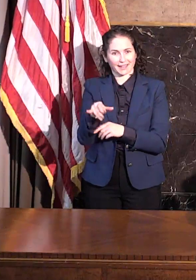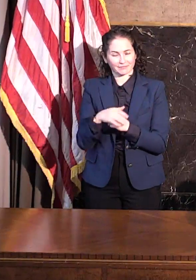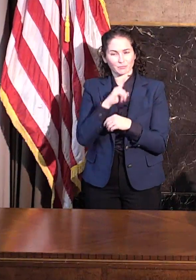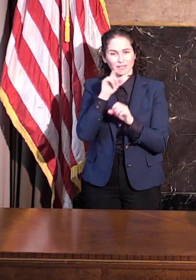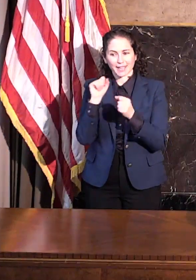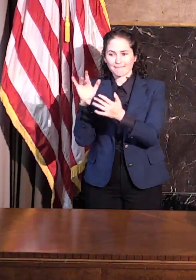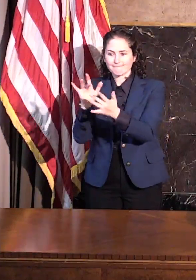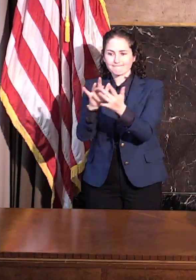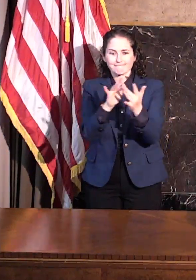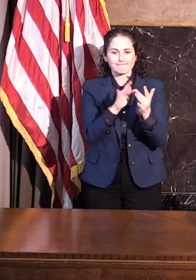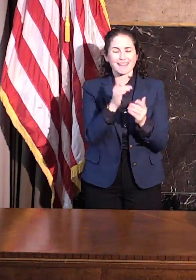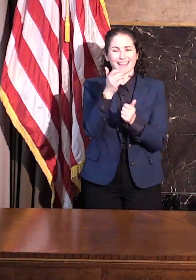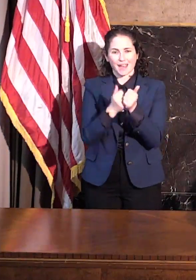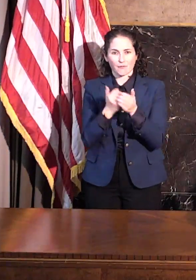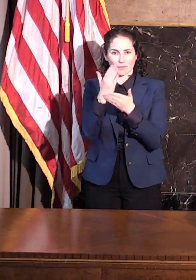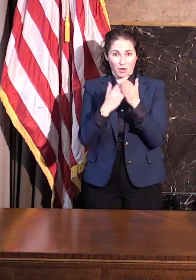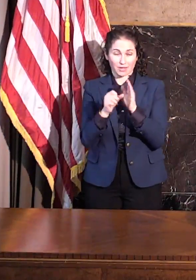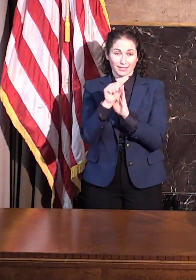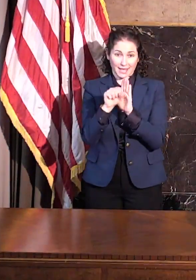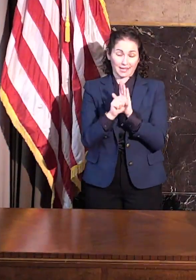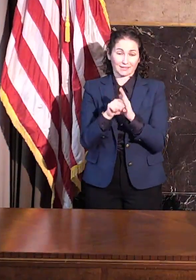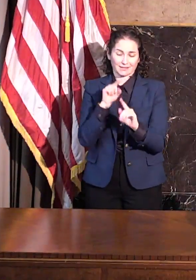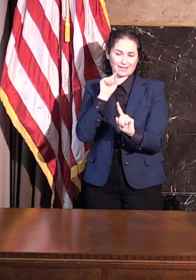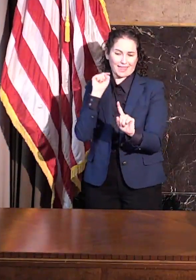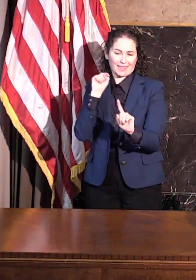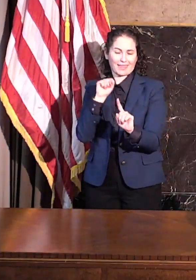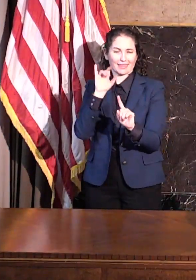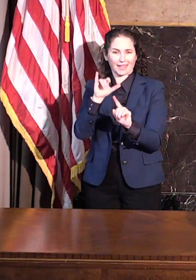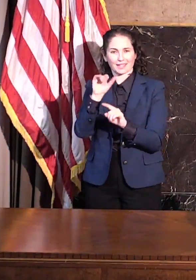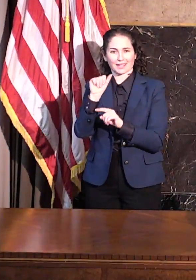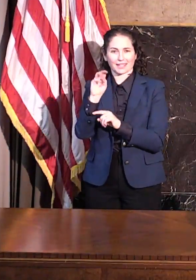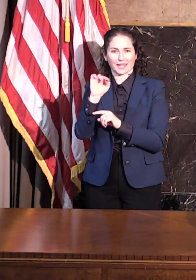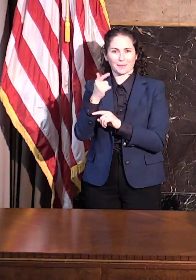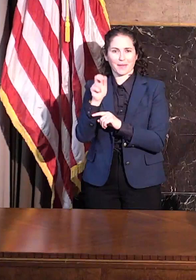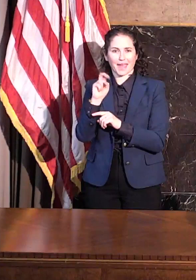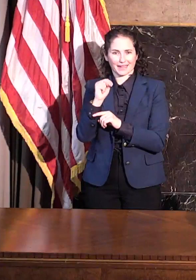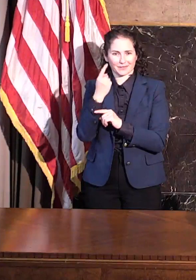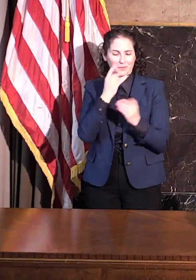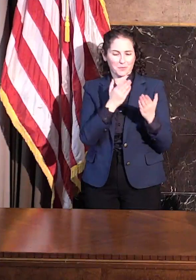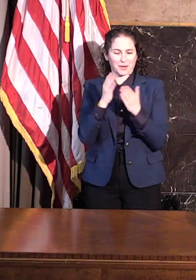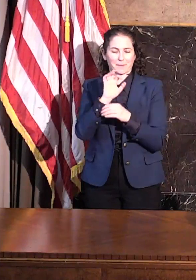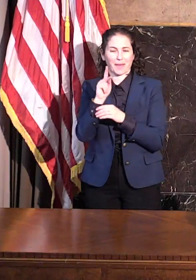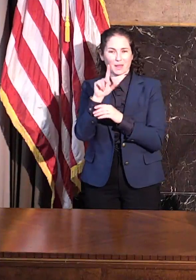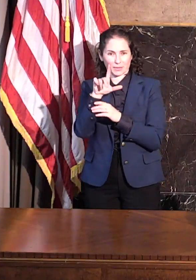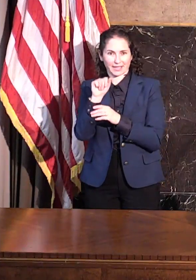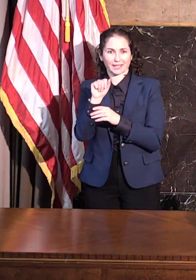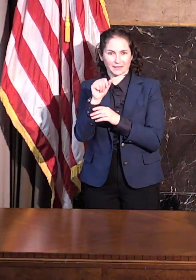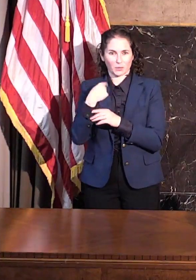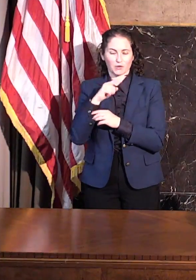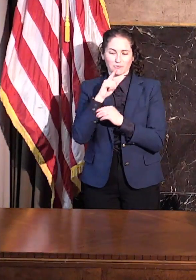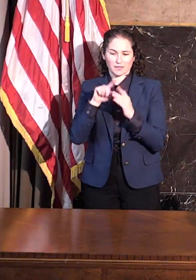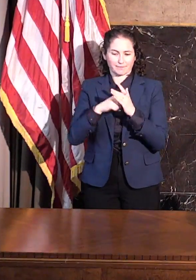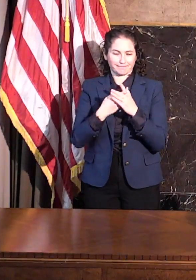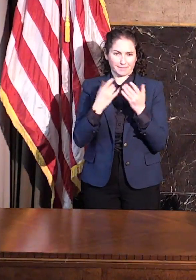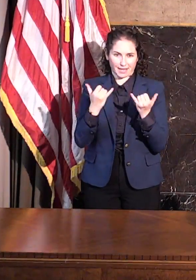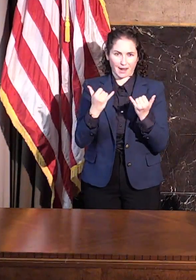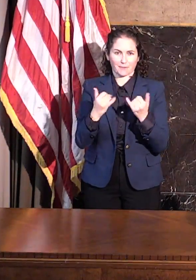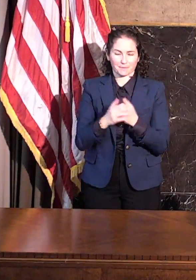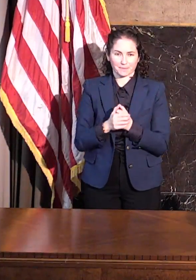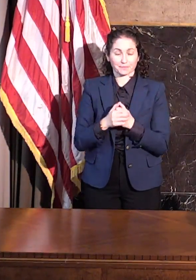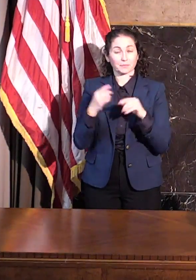not only to engage and talk about the vaccine and have questions answered, but offer to sign people up for an event coming the next week in their